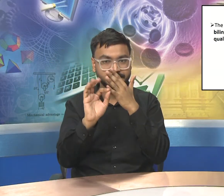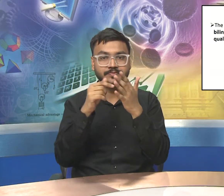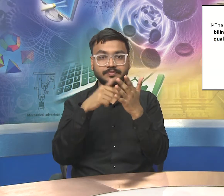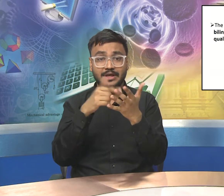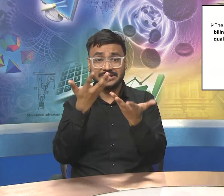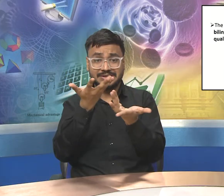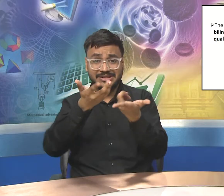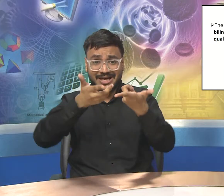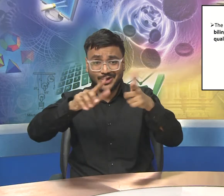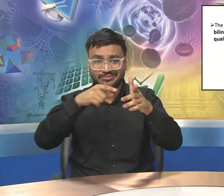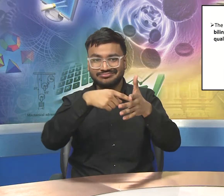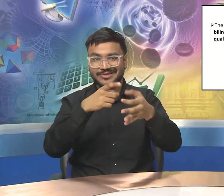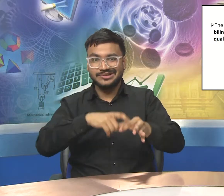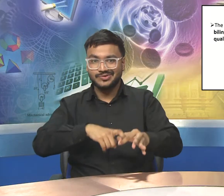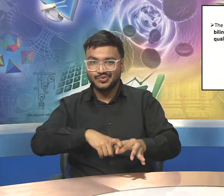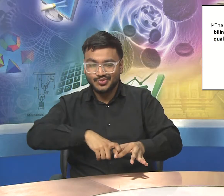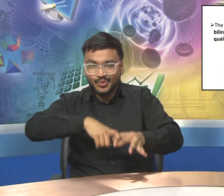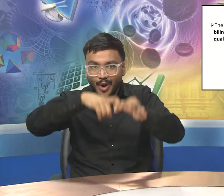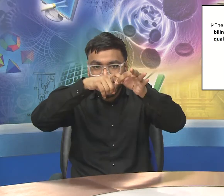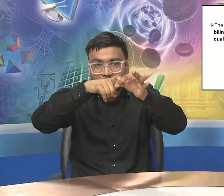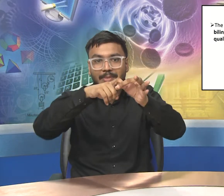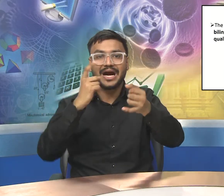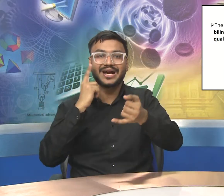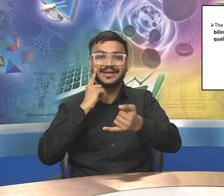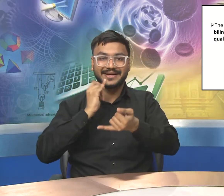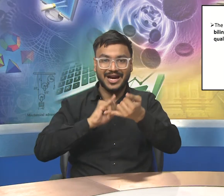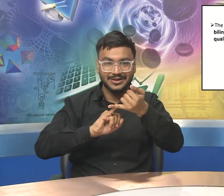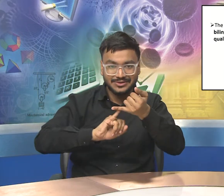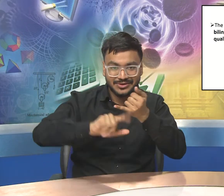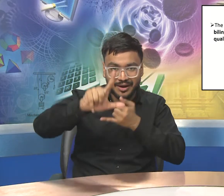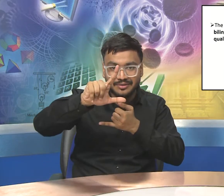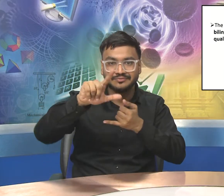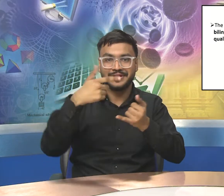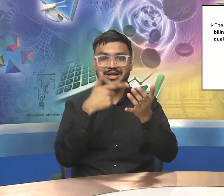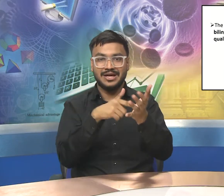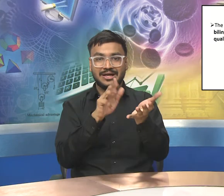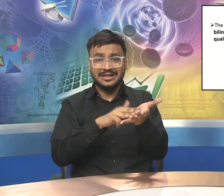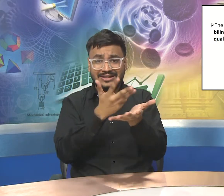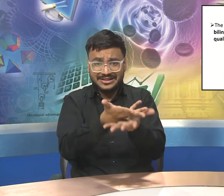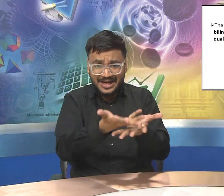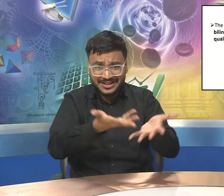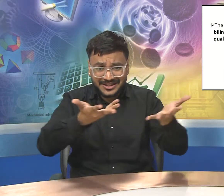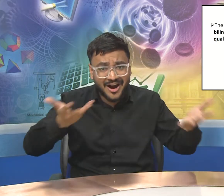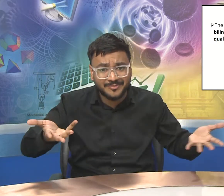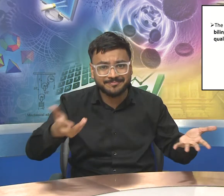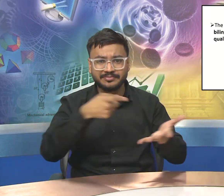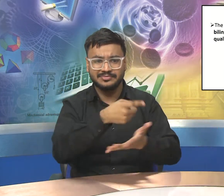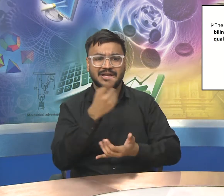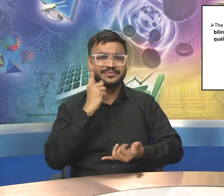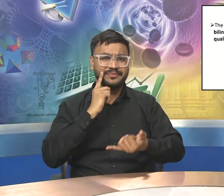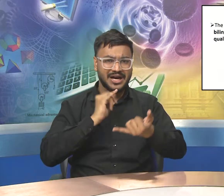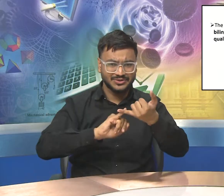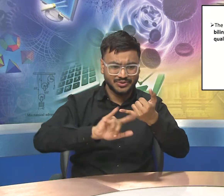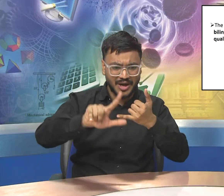strategies, and how to create high quality ISL learning content and